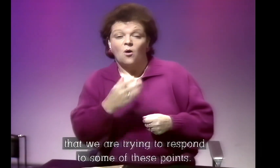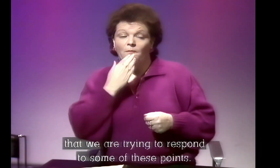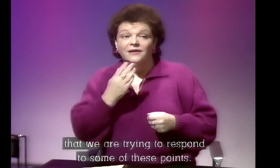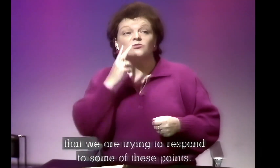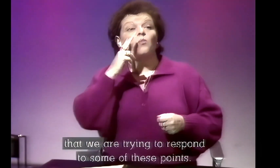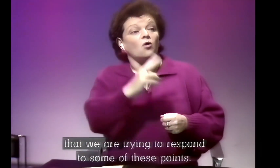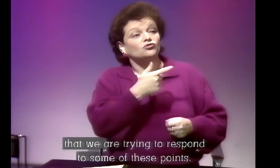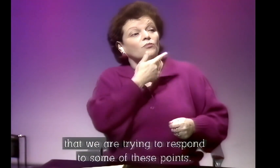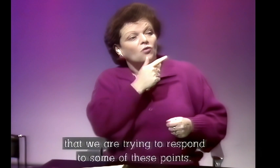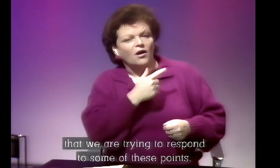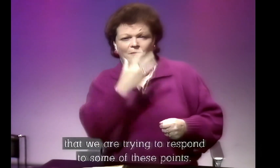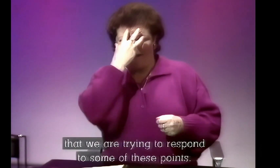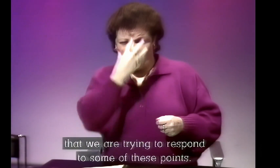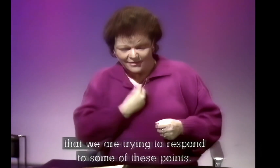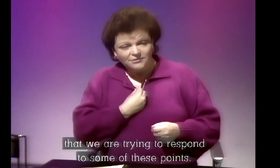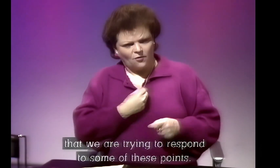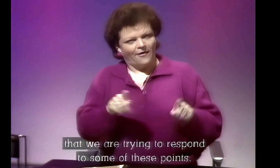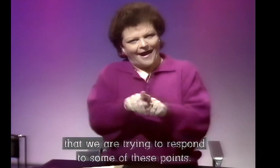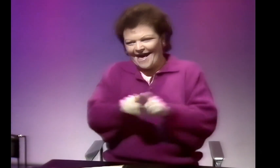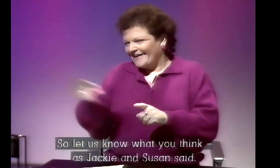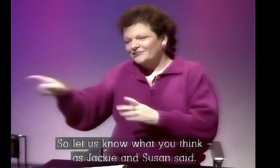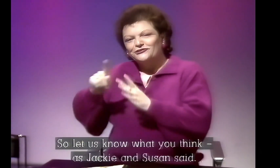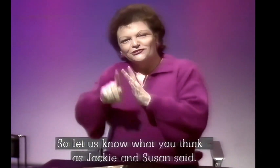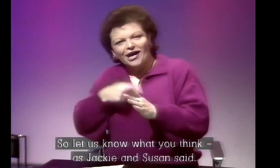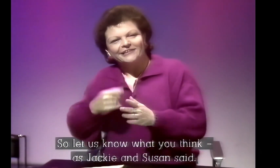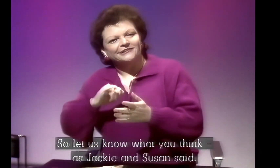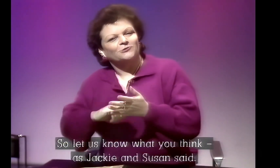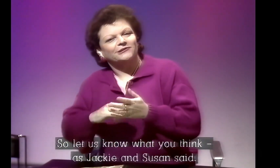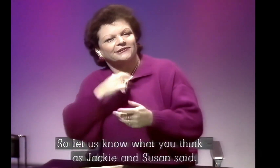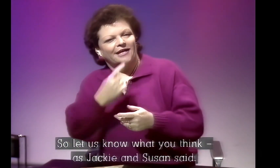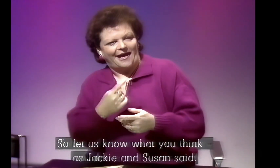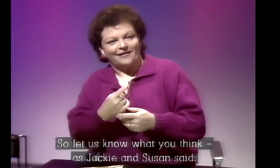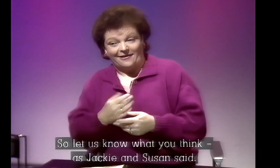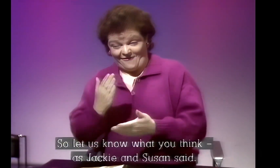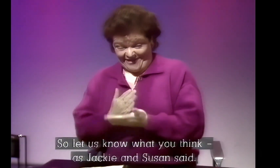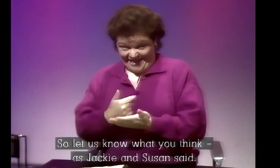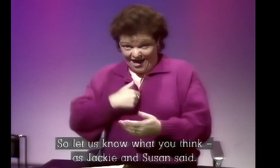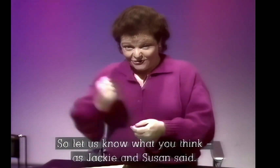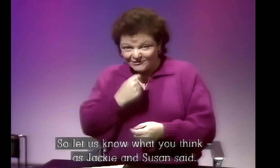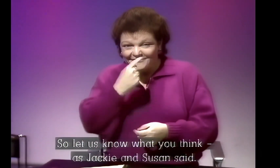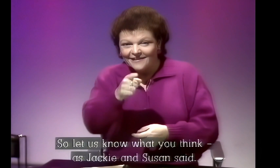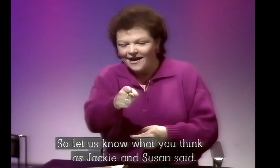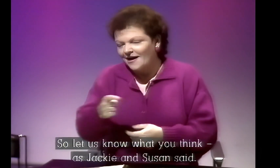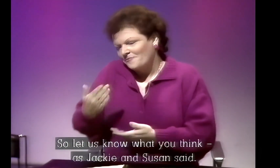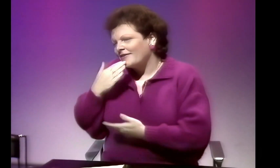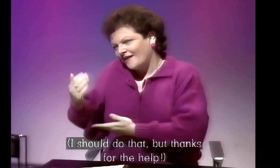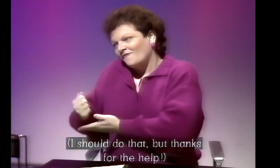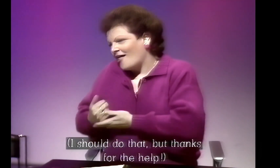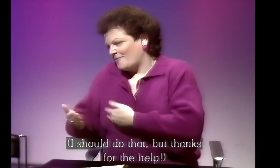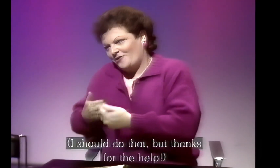So as you watch the programmes, let us know what you think, as Jackie and Susan have already said. I should do that, but thanks for the help